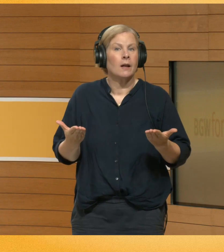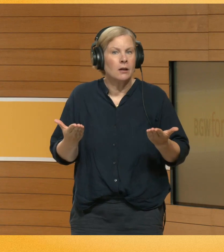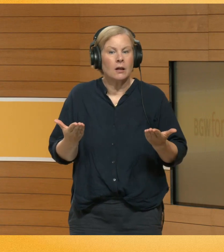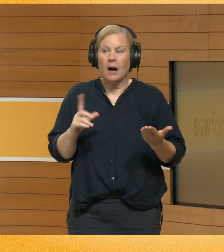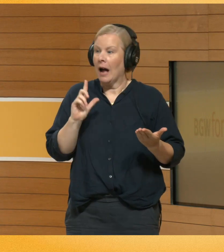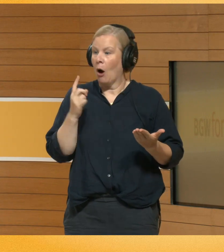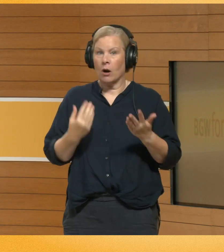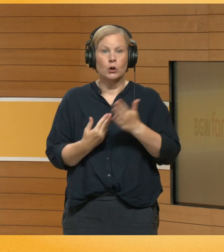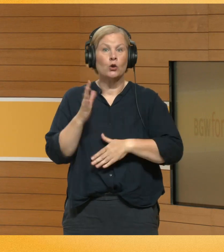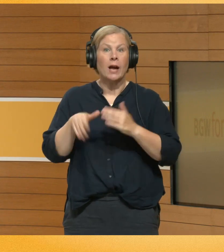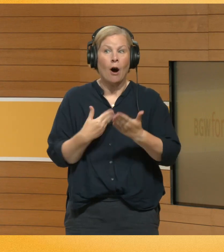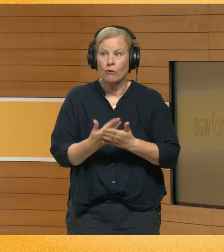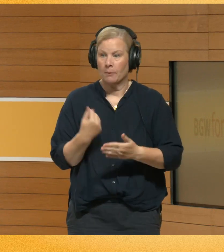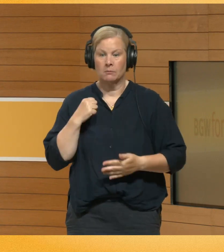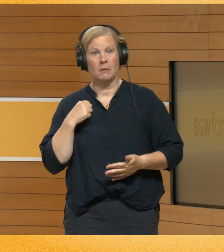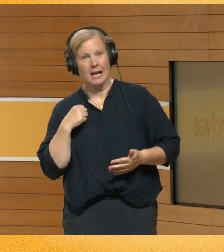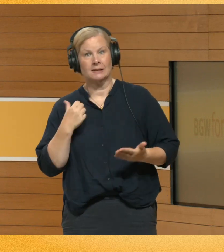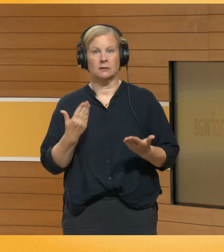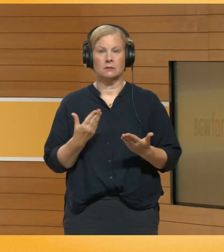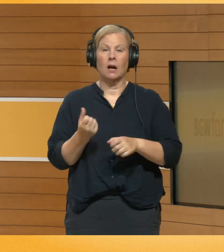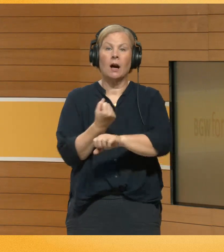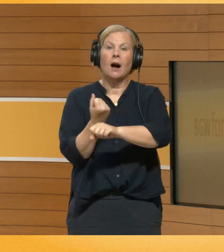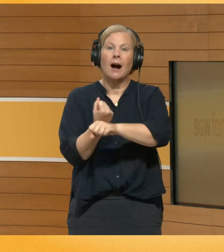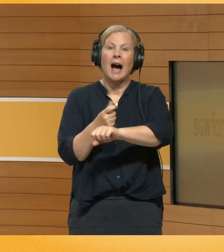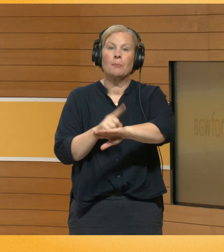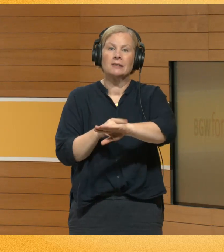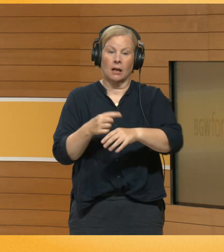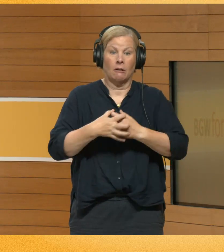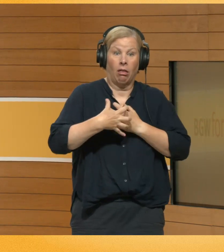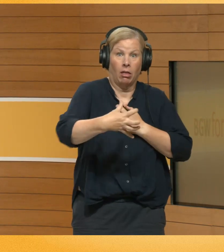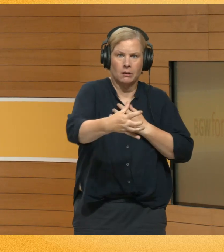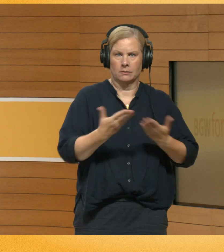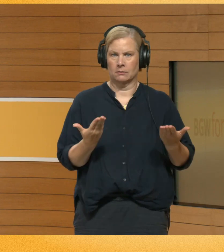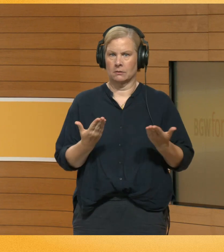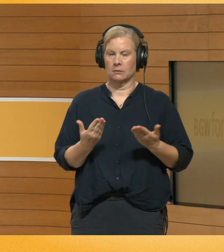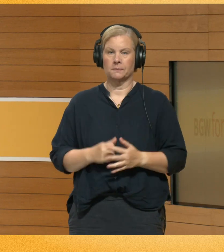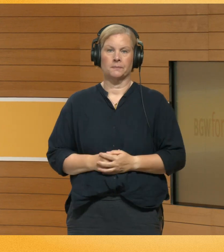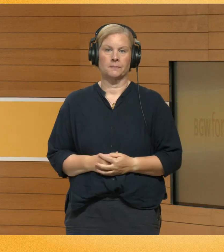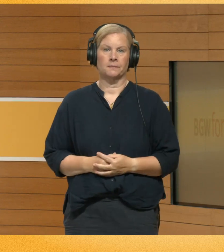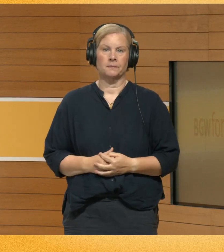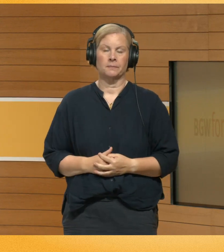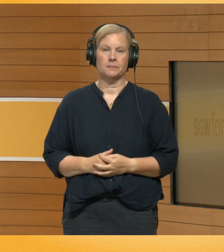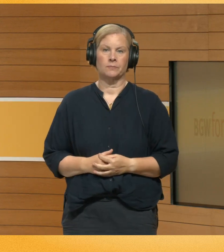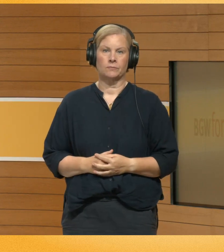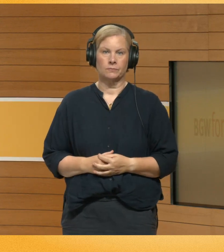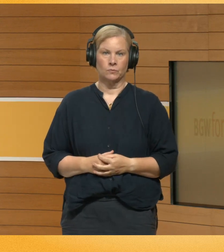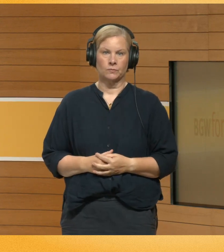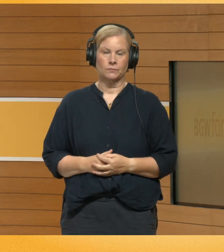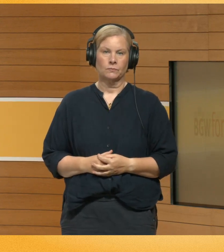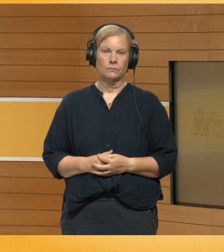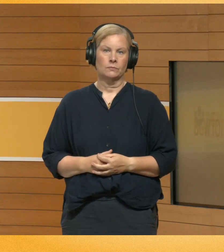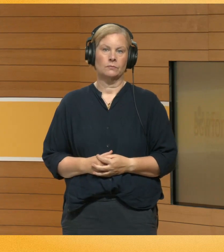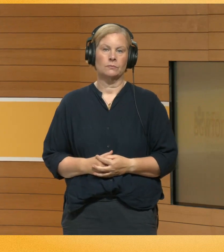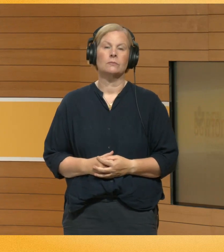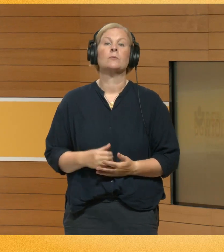one thing that healthcare workers, even though they were used to, but not for that long, wearing nose and